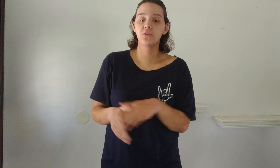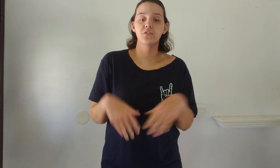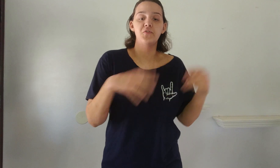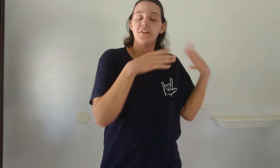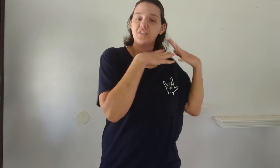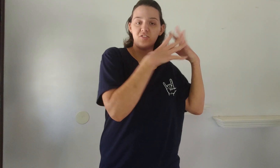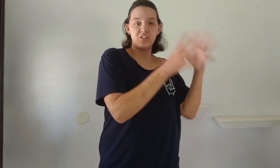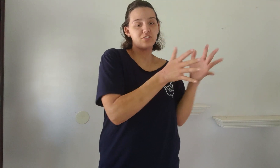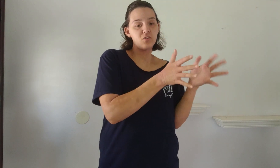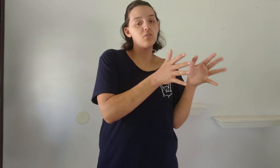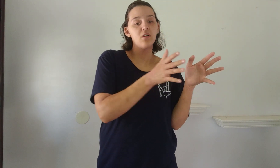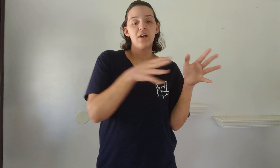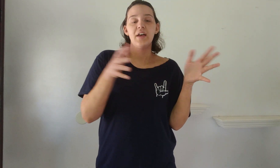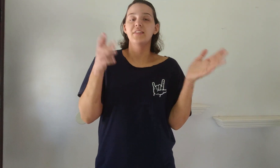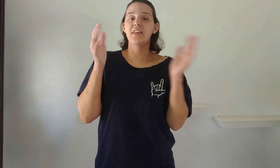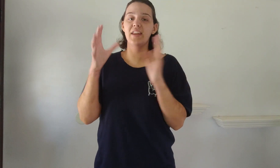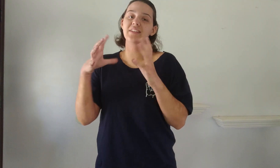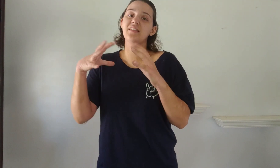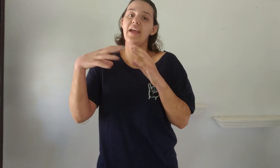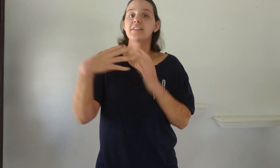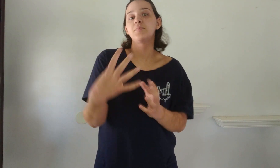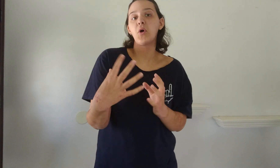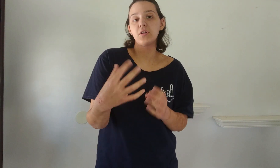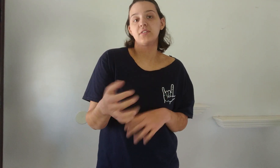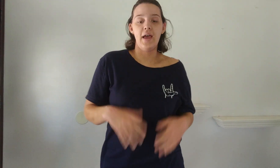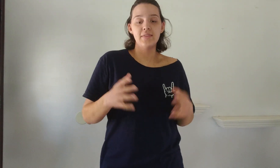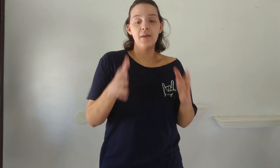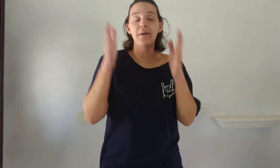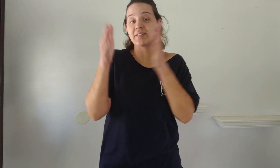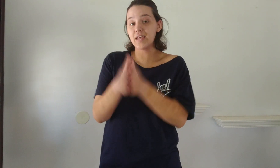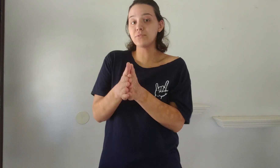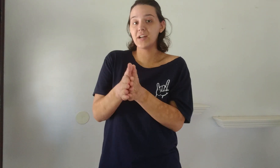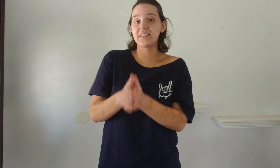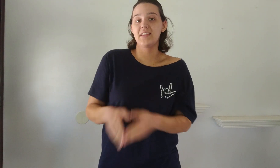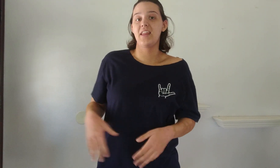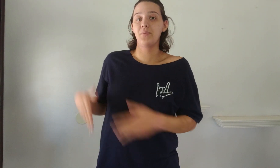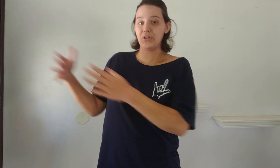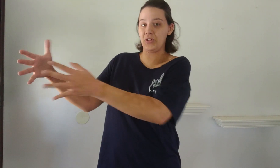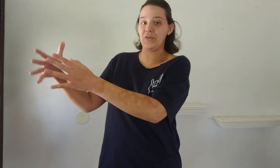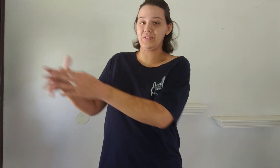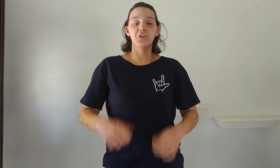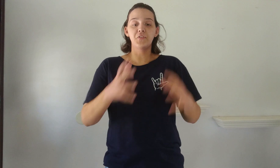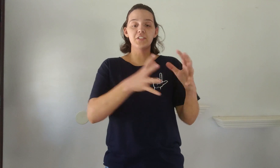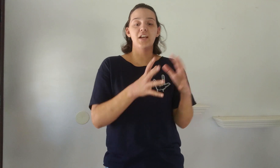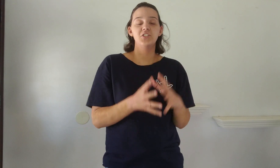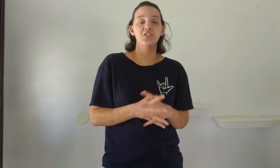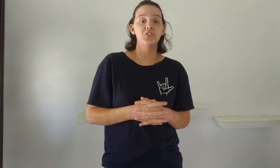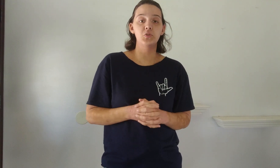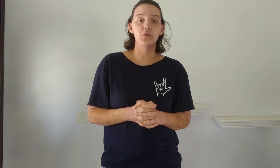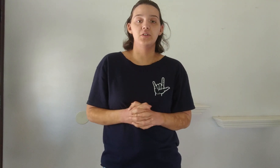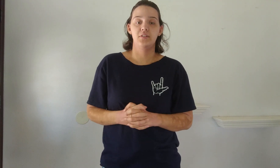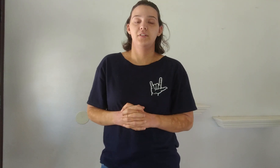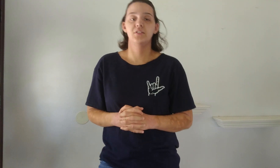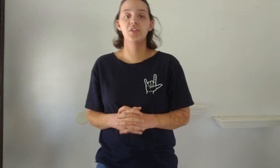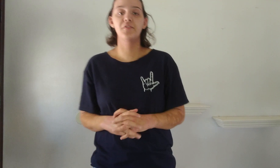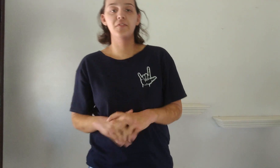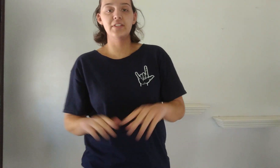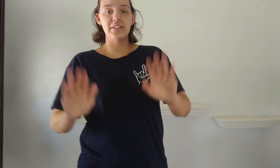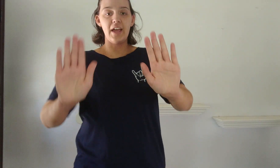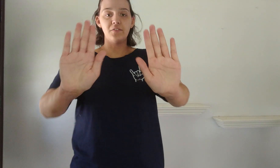So first is just school, then it's like sports, and then by subject, and then I put clothes. So first section, school. So the sign for